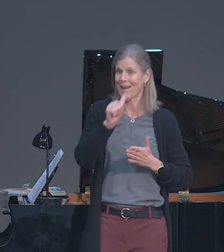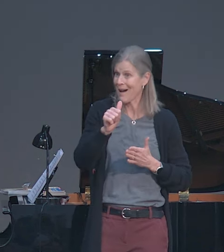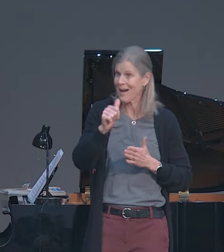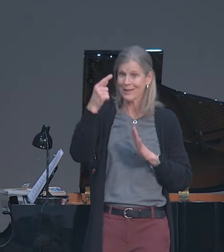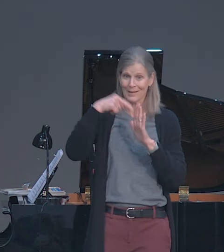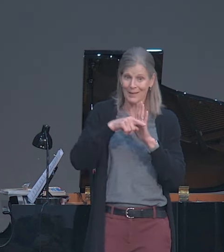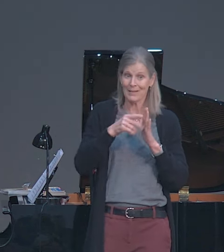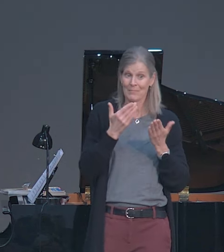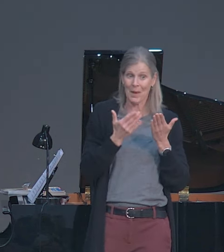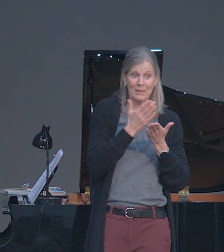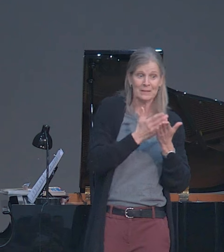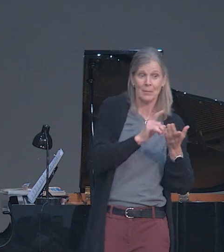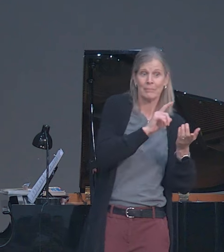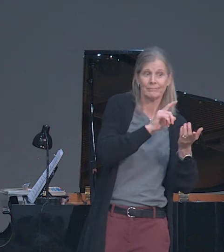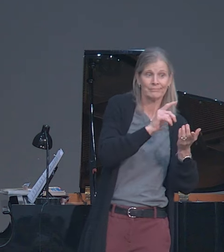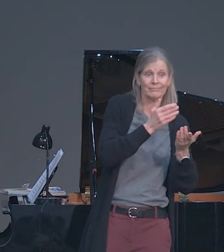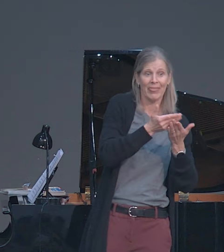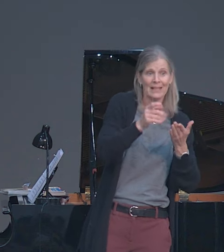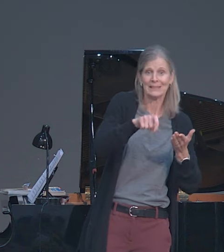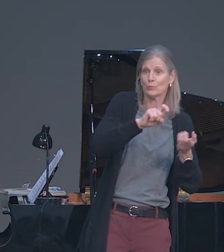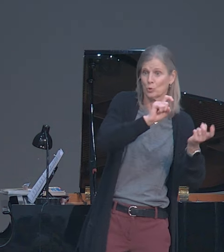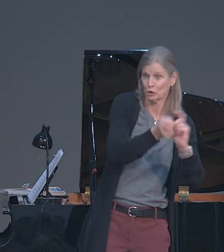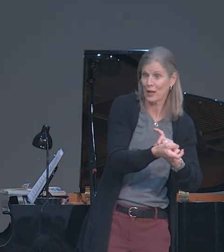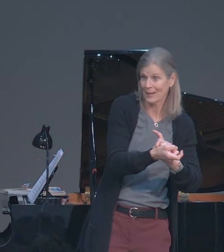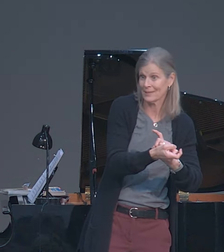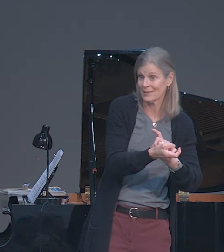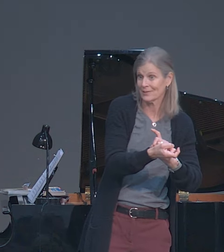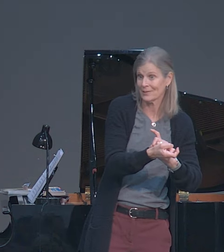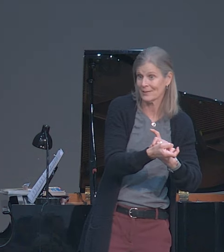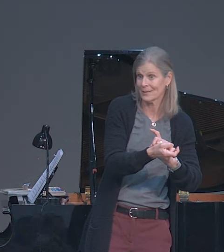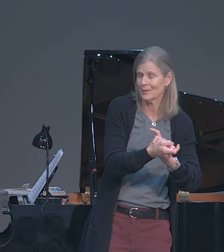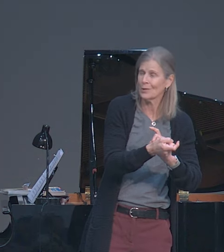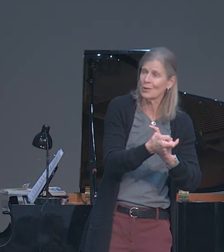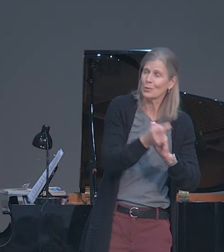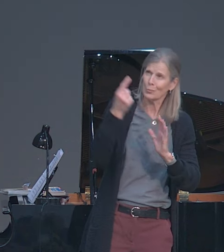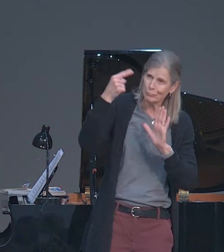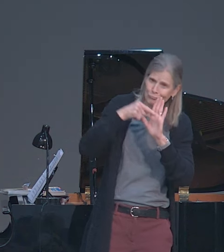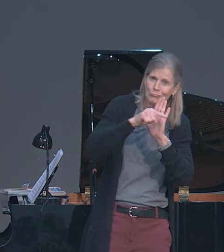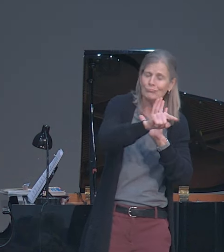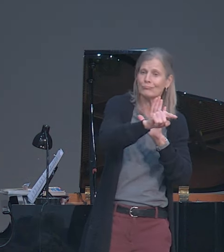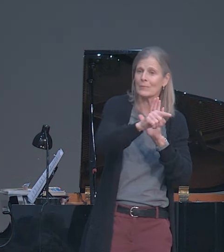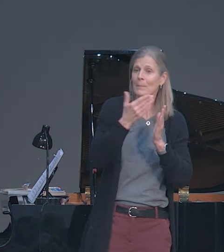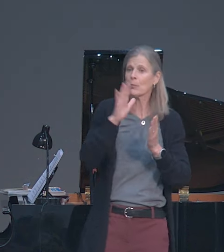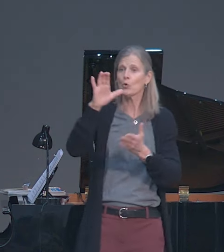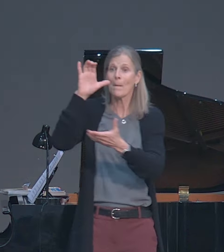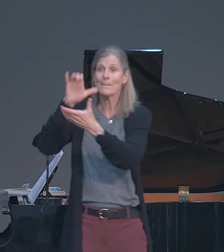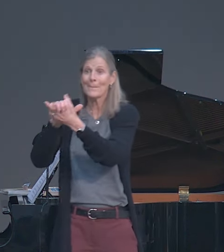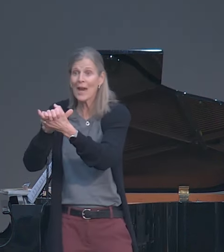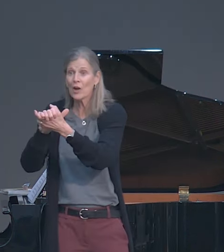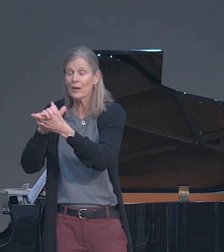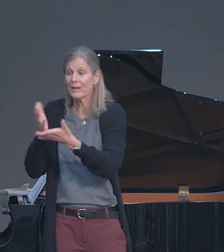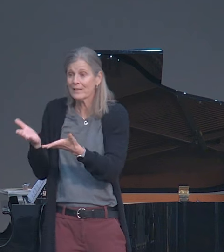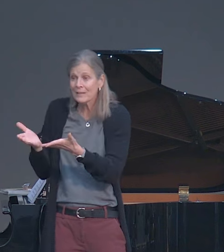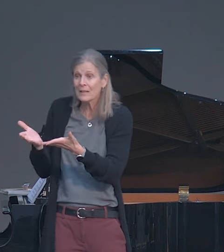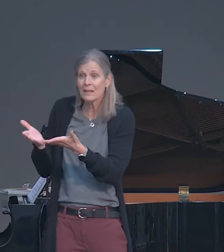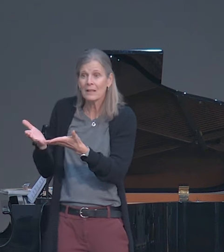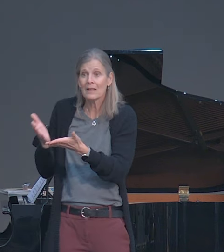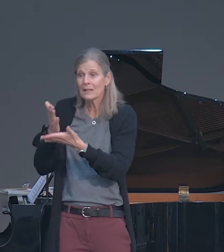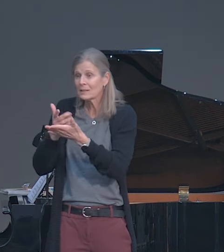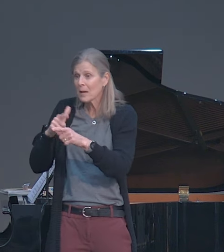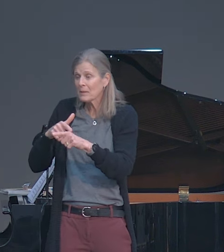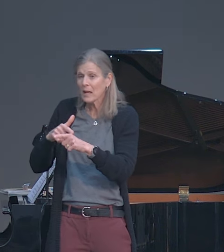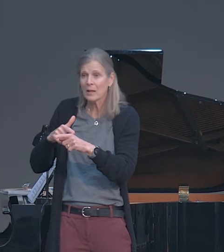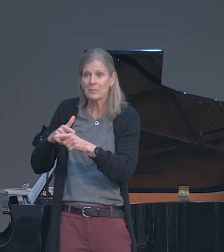What needs to change? What needs to change for you to glorify Him in your marriage? Because you know, you sometimes